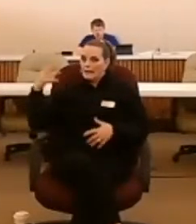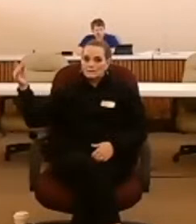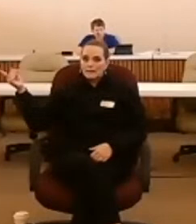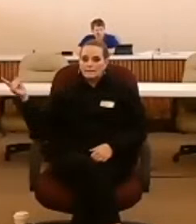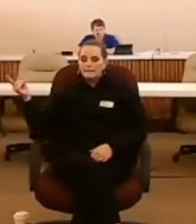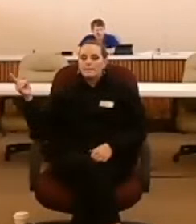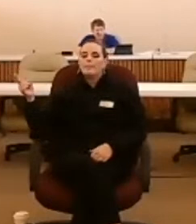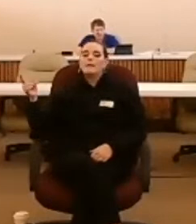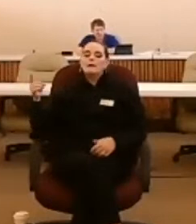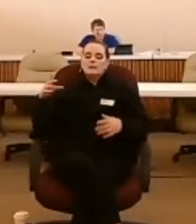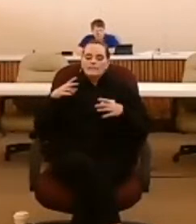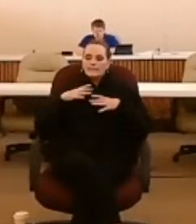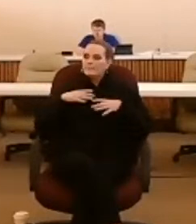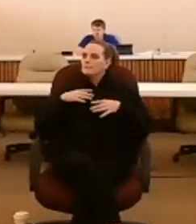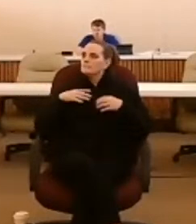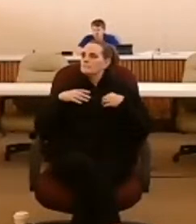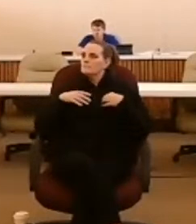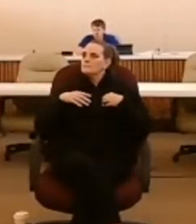Okay.